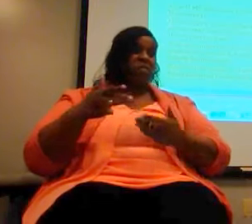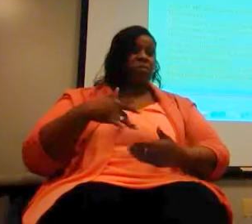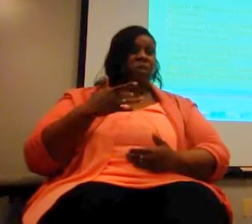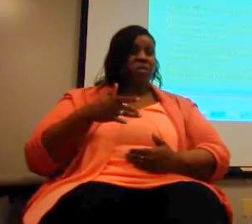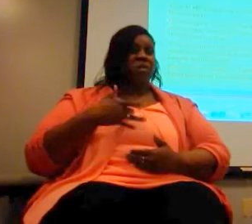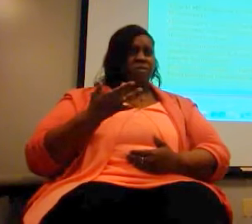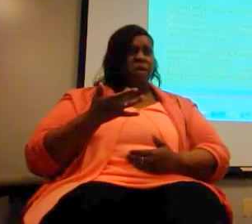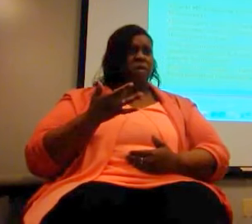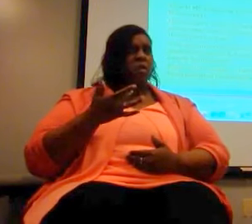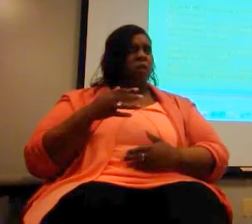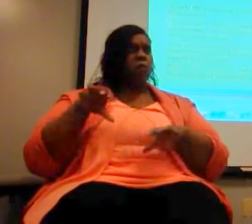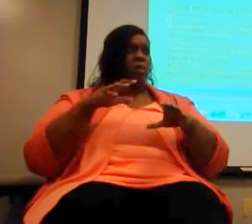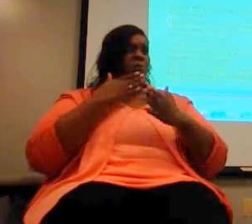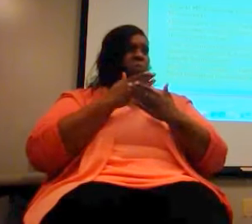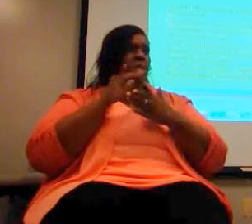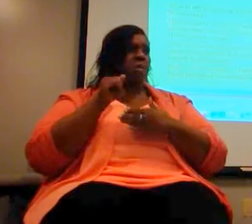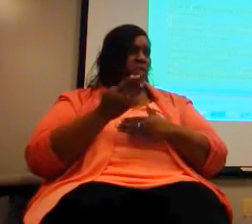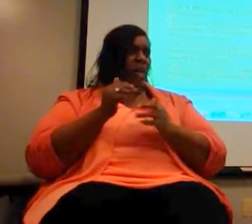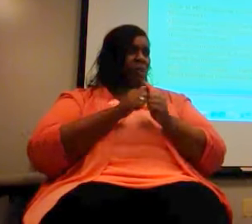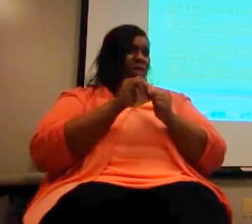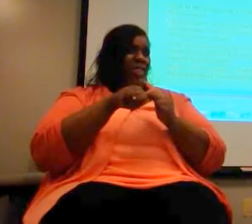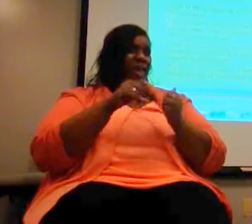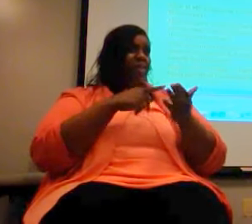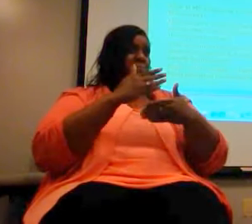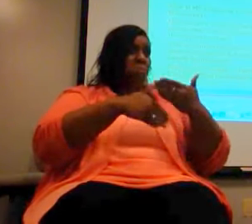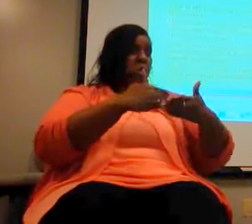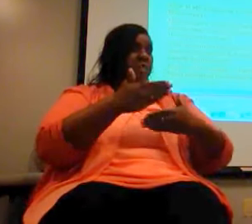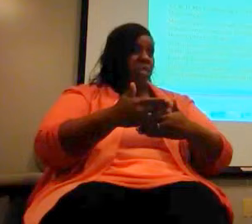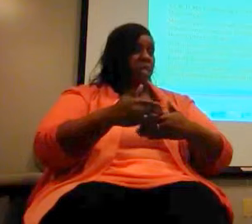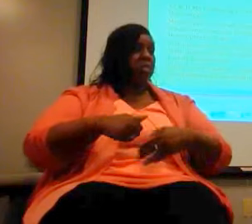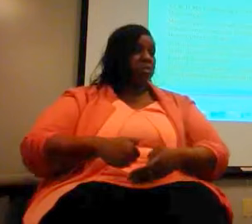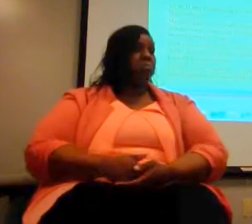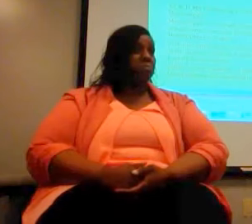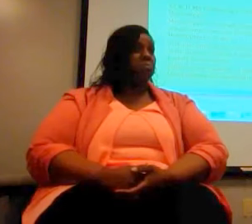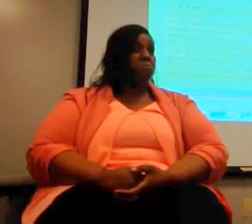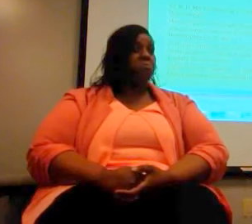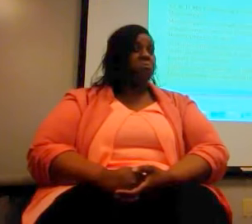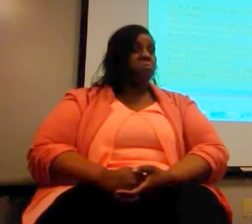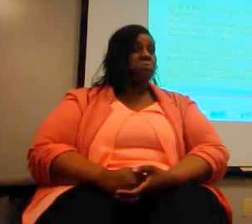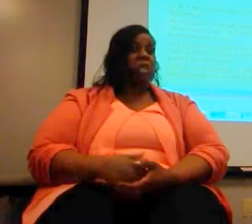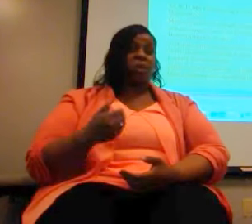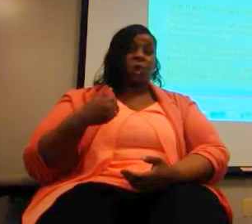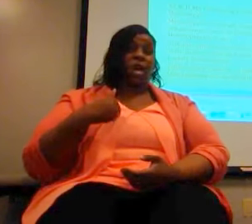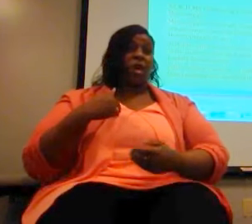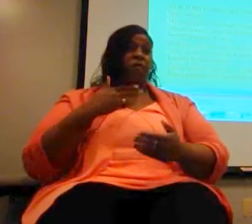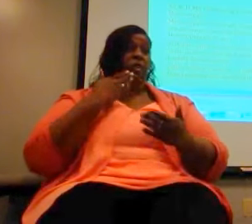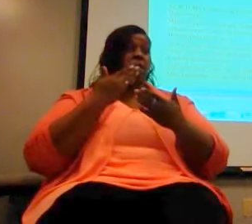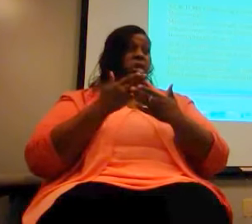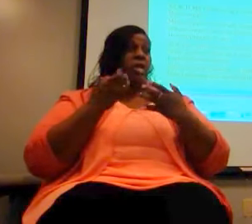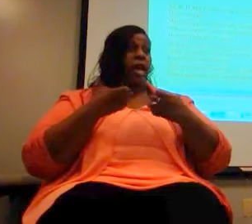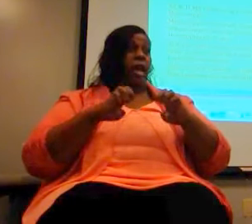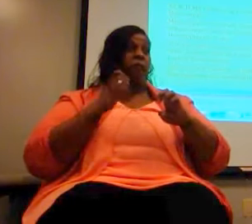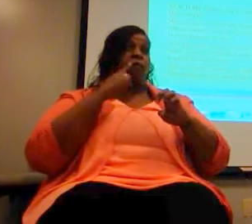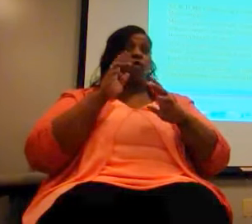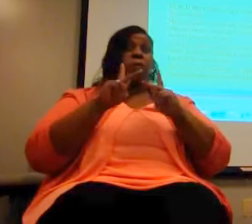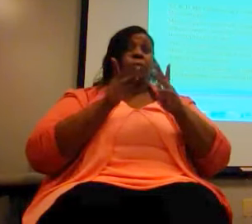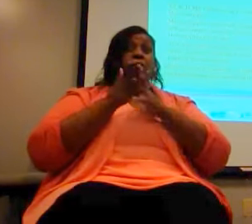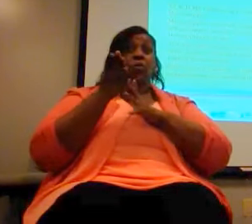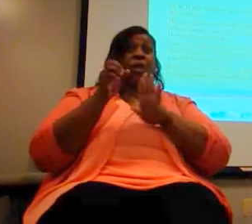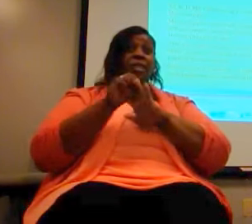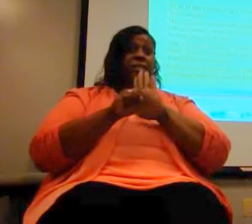in the right direction through this process, and many efforts by many folks across the